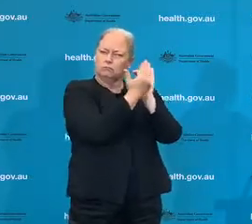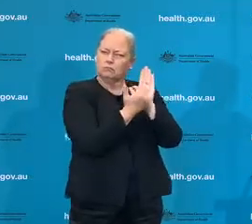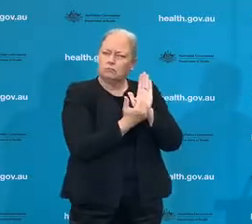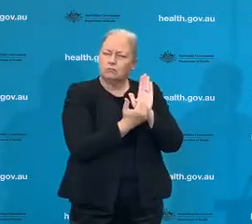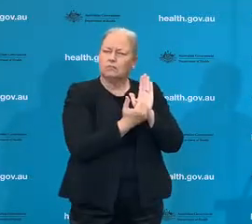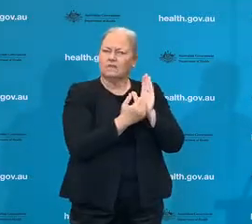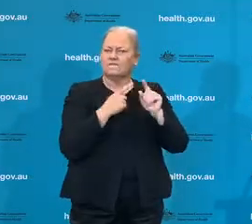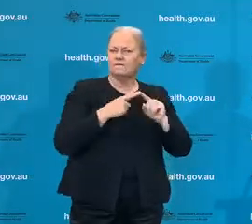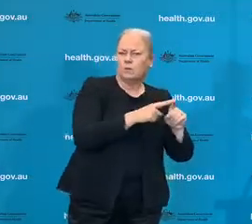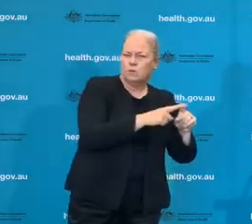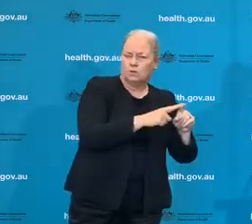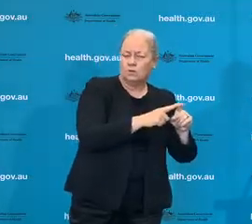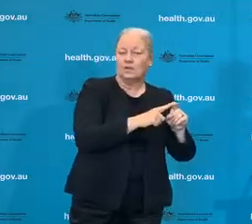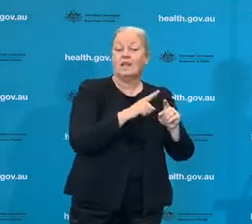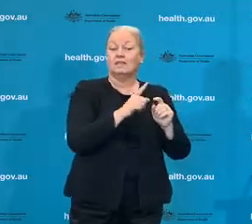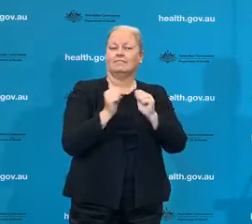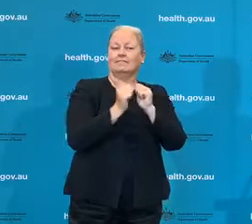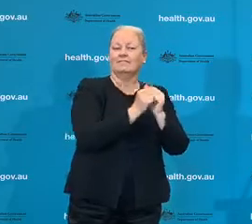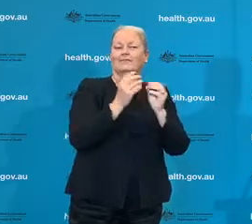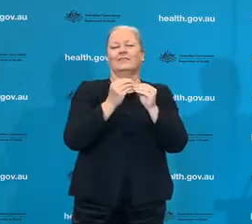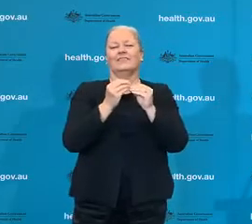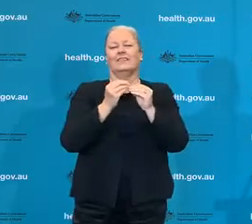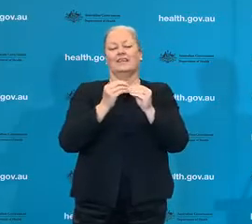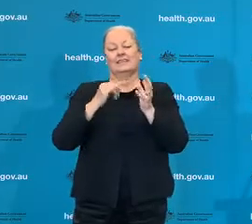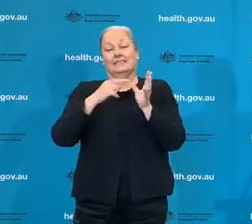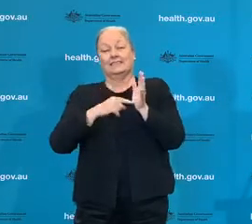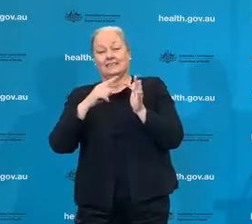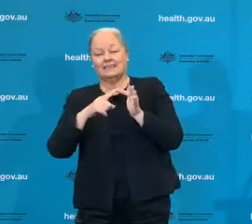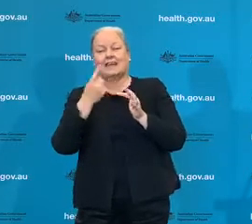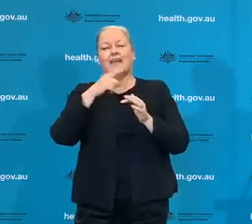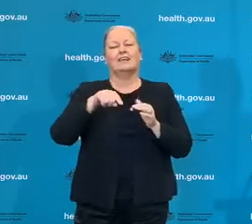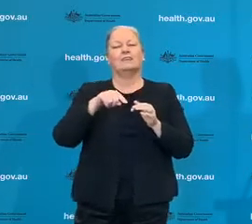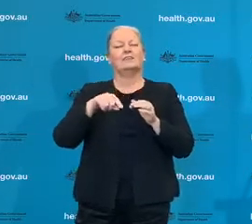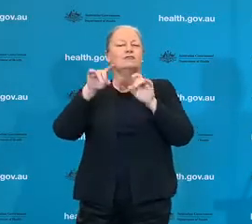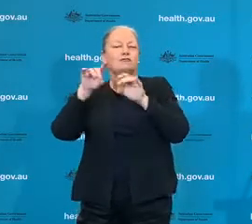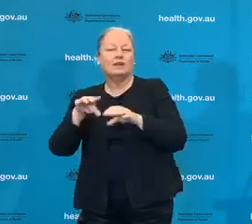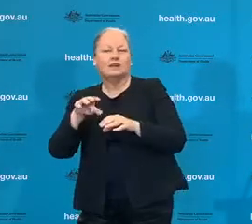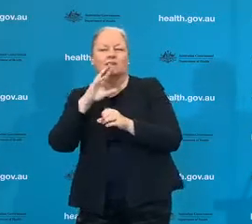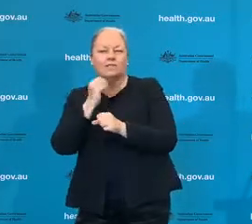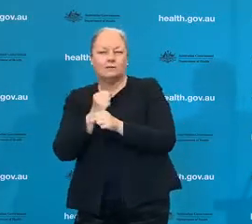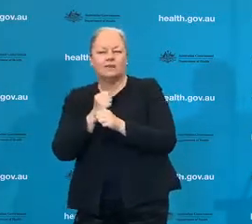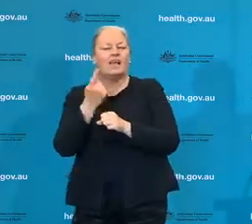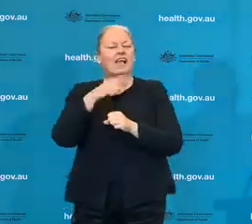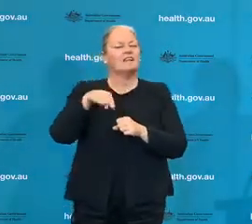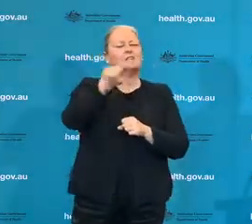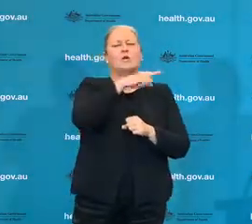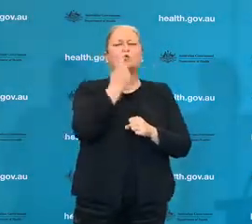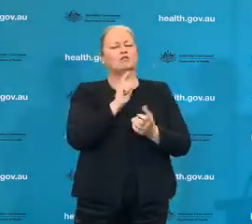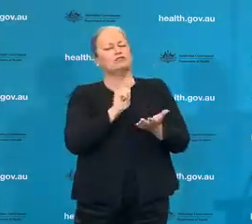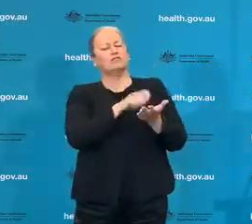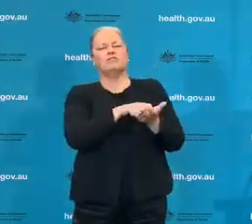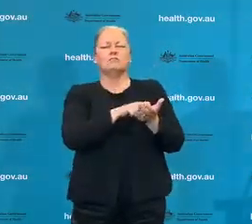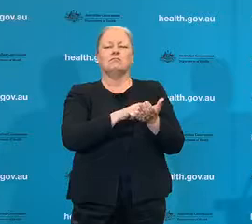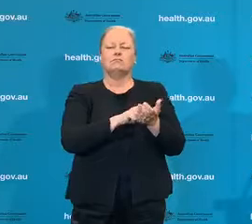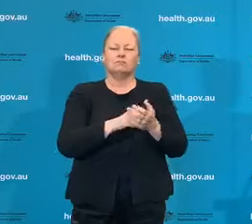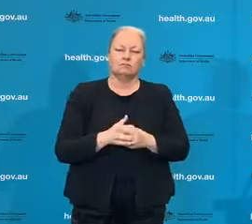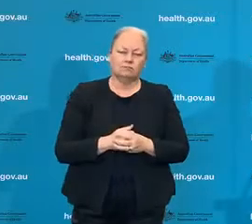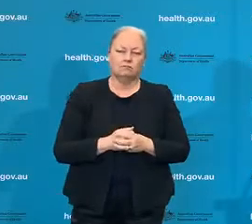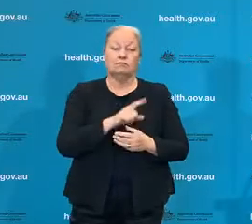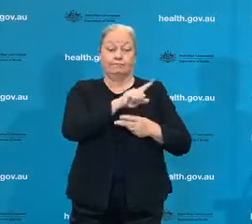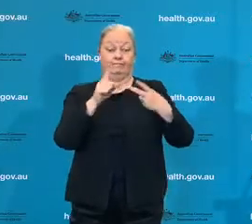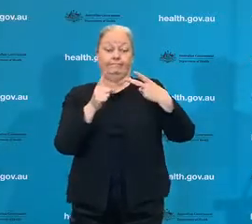between the Commonwealth and Victorian governments, as well as other philanthropic funders. The second announcement I can make today is